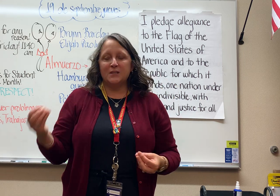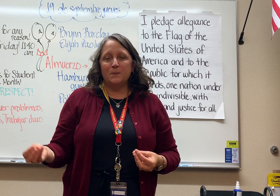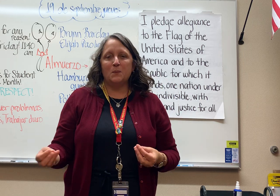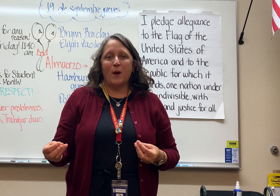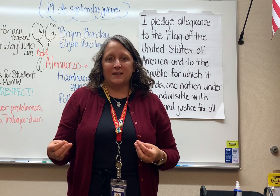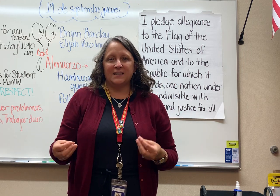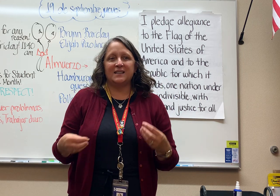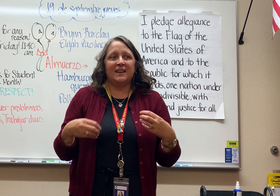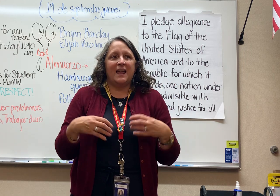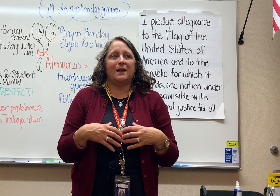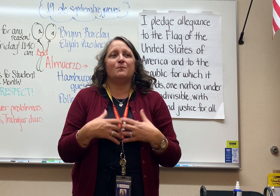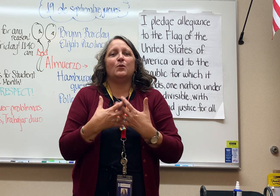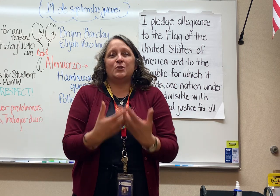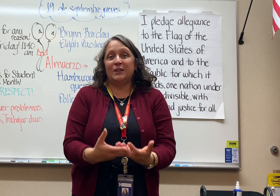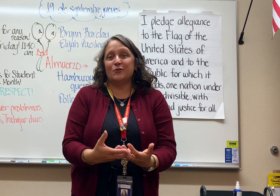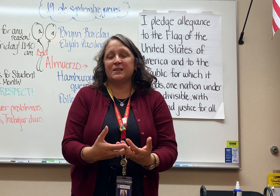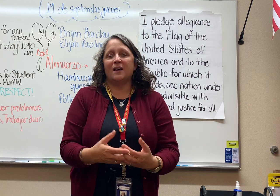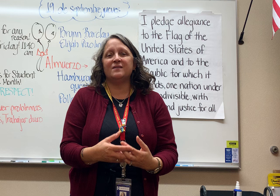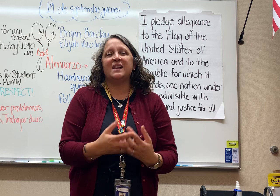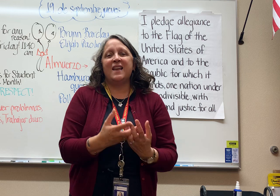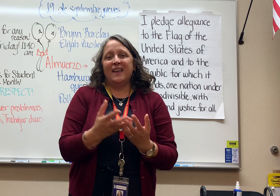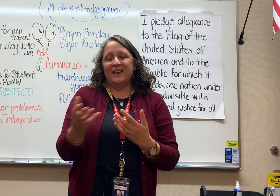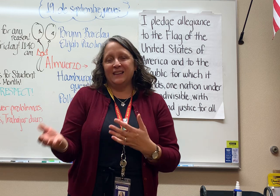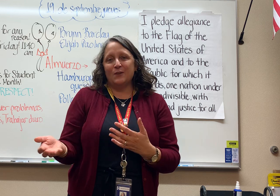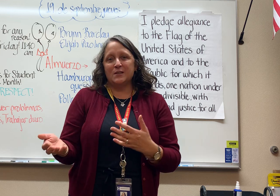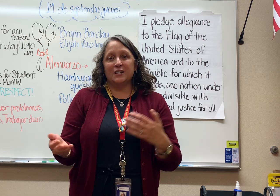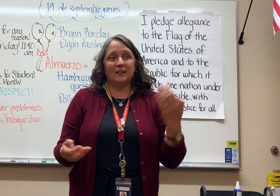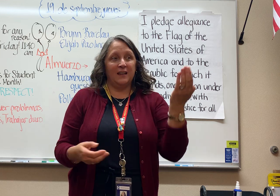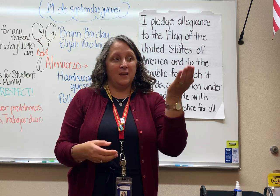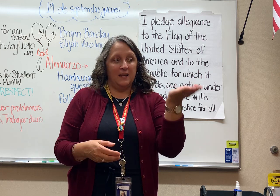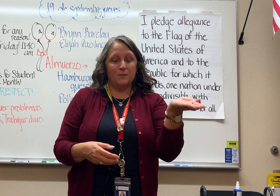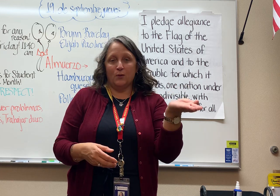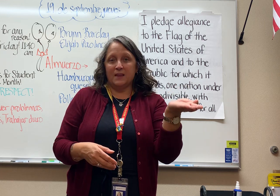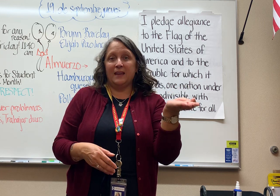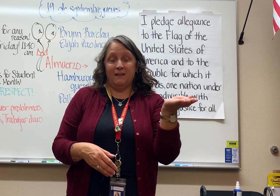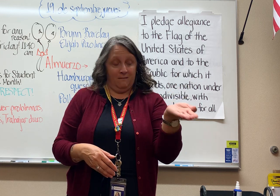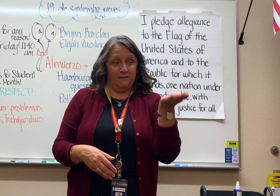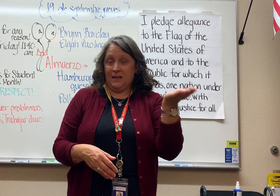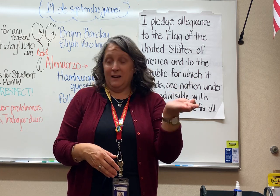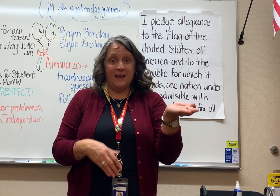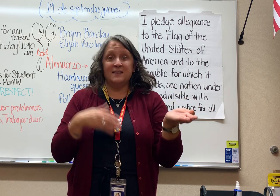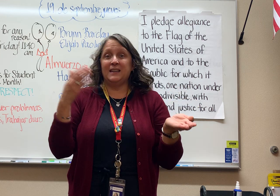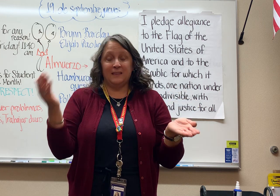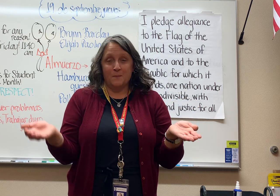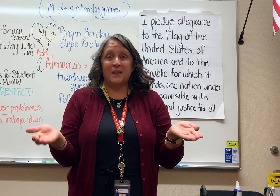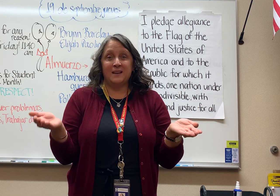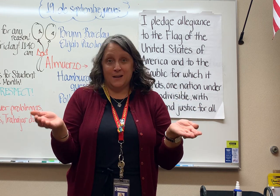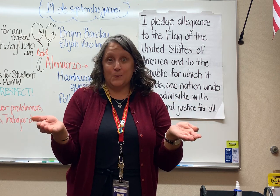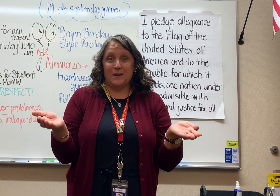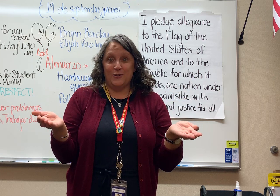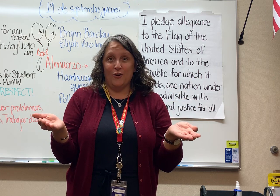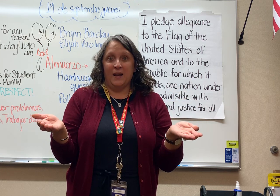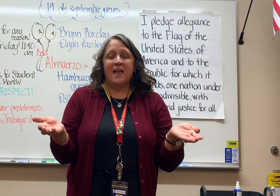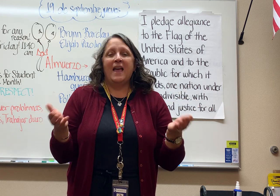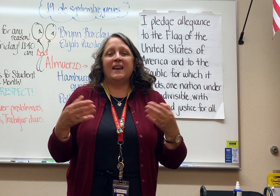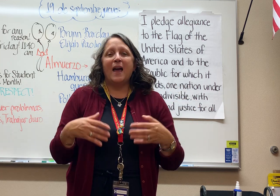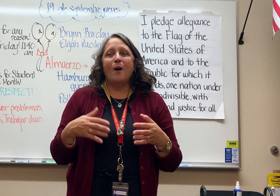be practicing and pushing yourselves linguistically in both in inglés y también en español. And how are